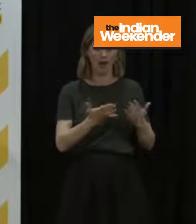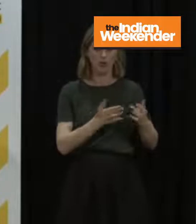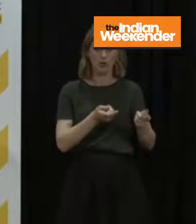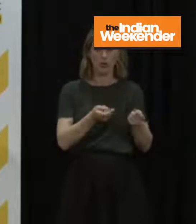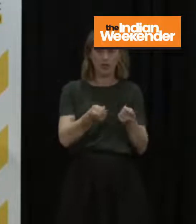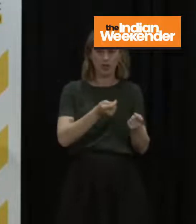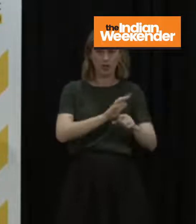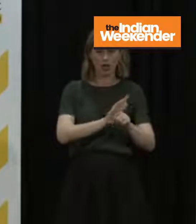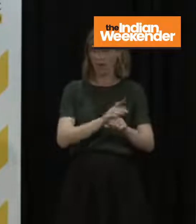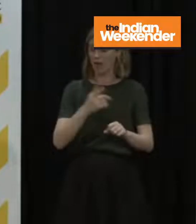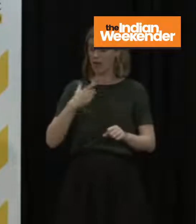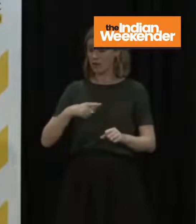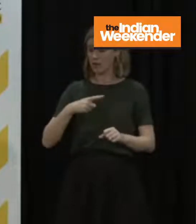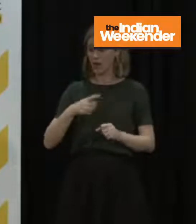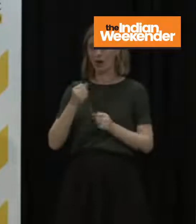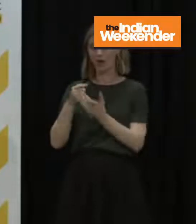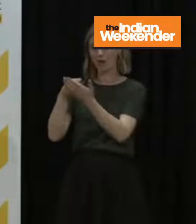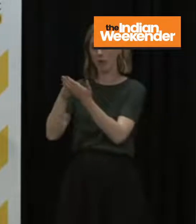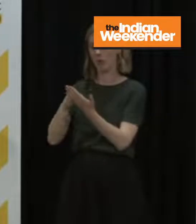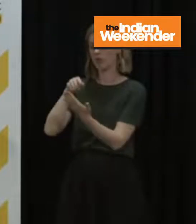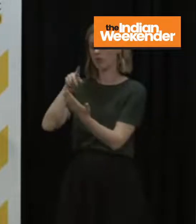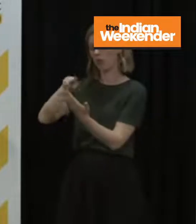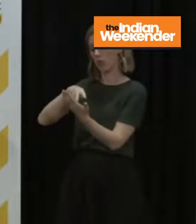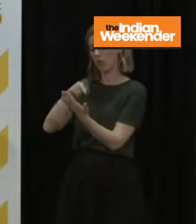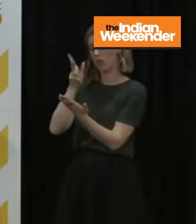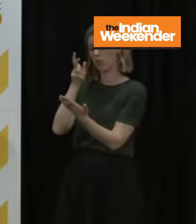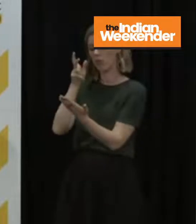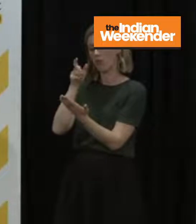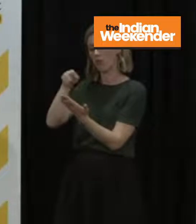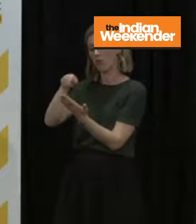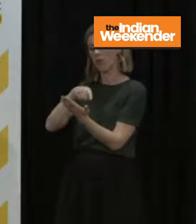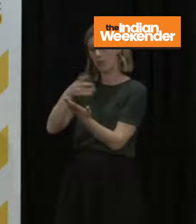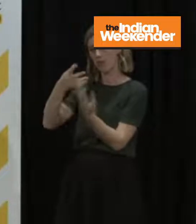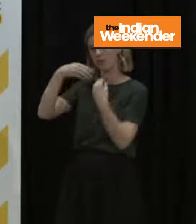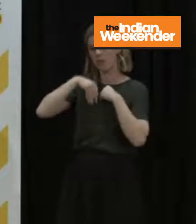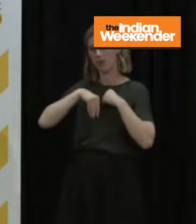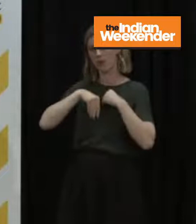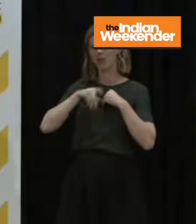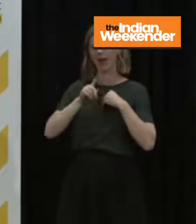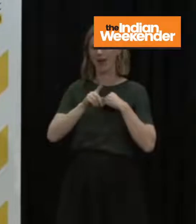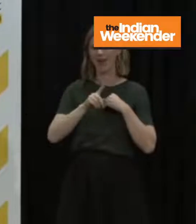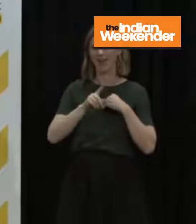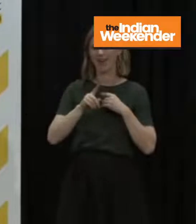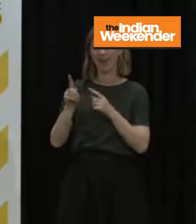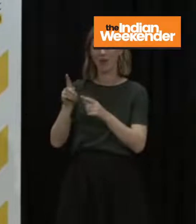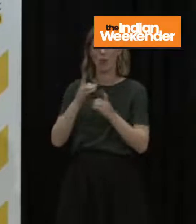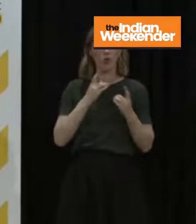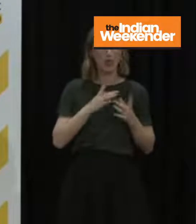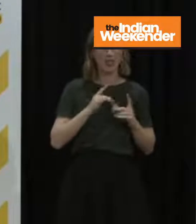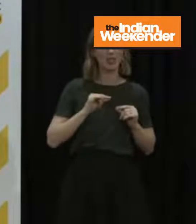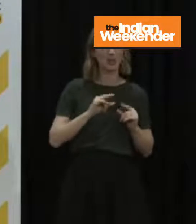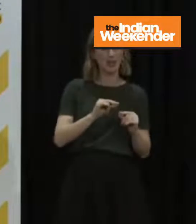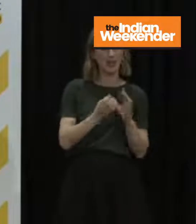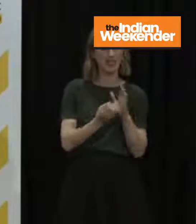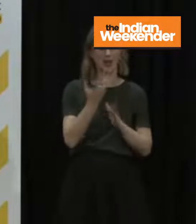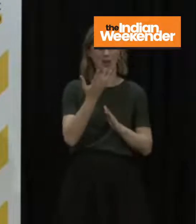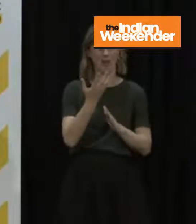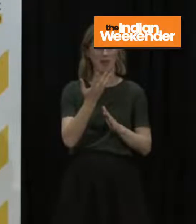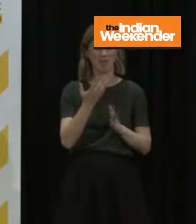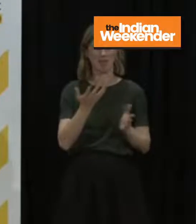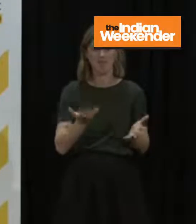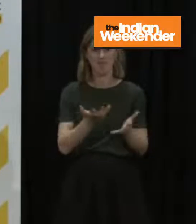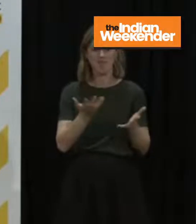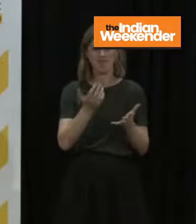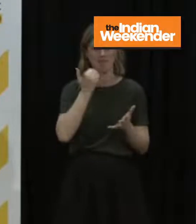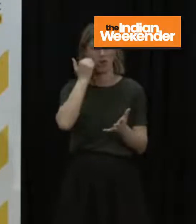this is why we have these reports. We do listen to them, we do take them on board, but we were already in a process of developing and